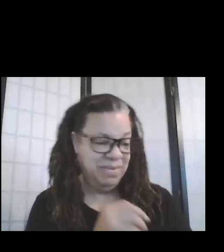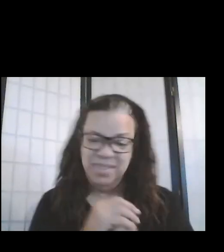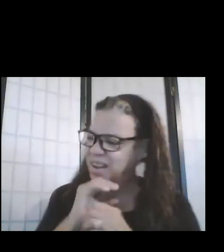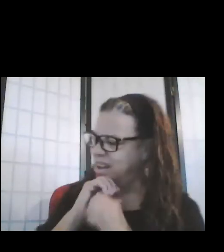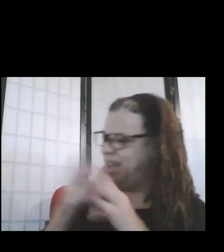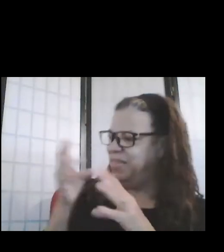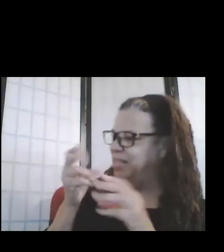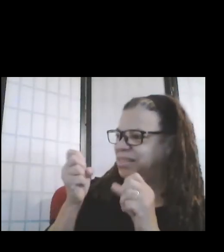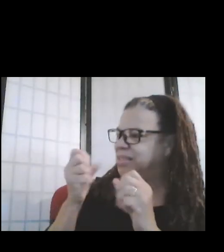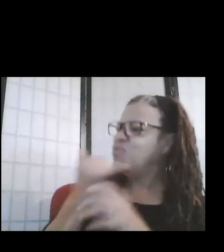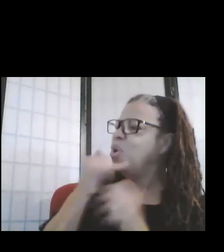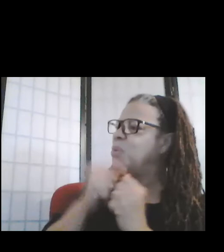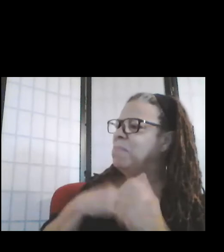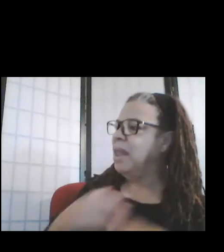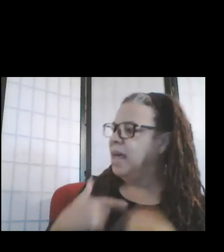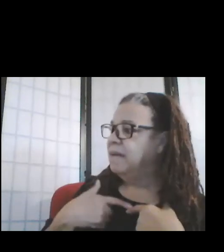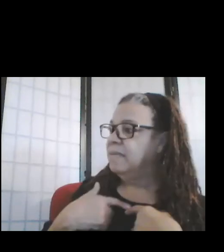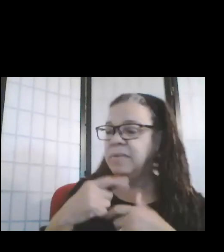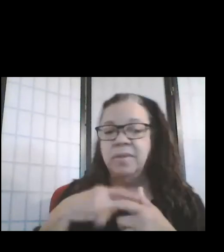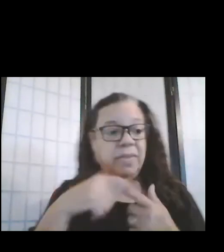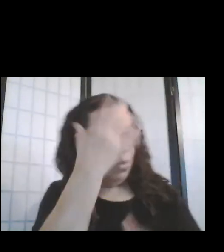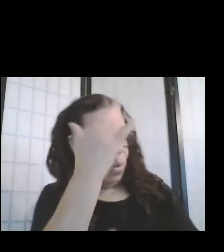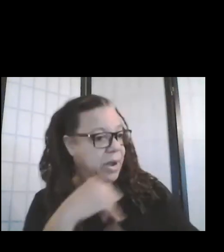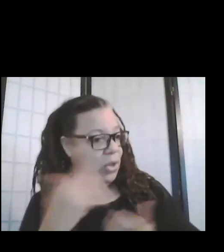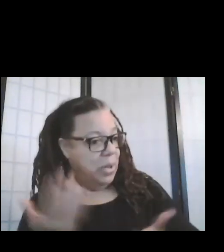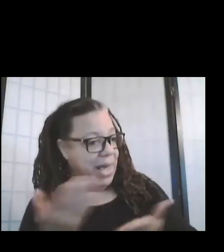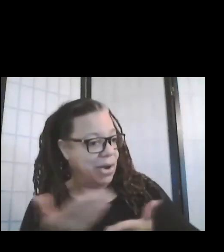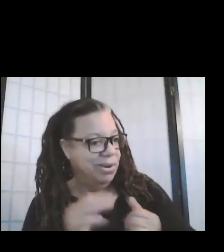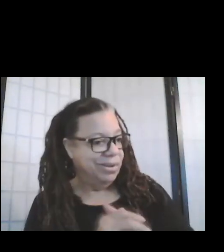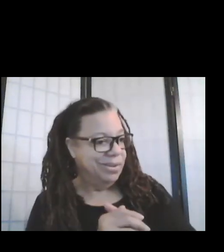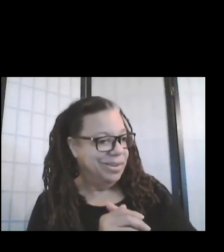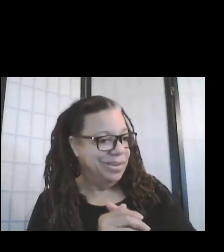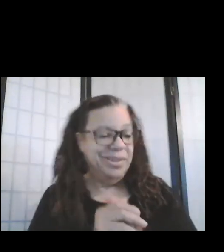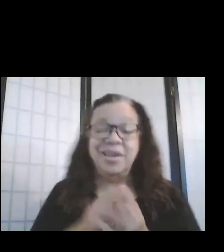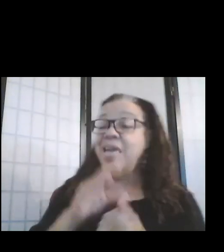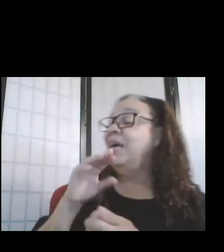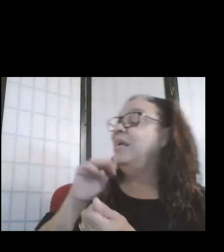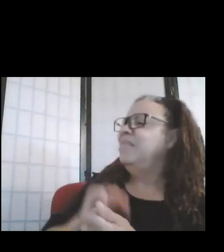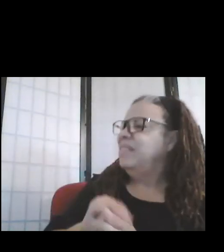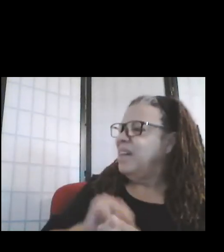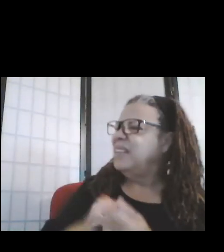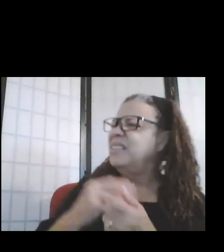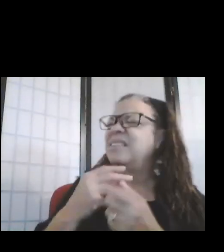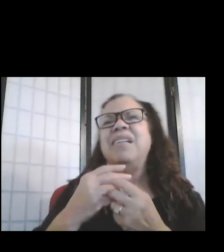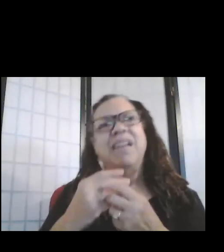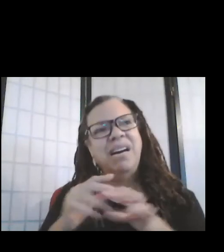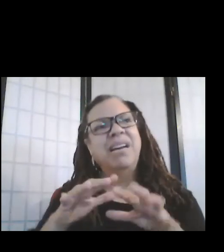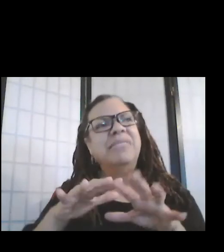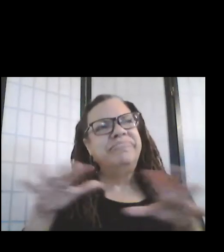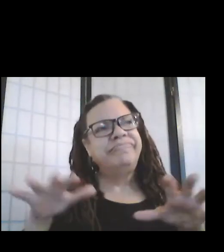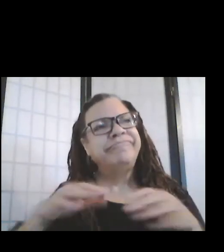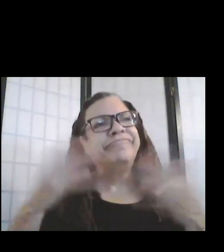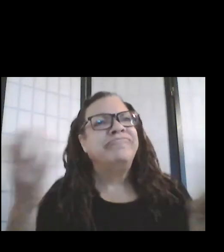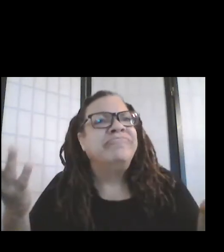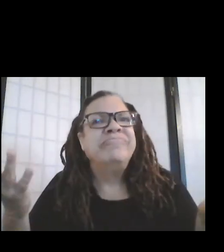nothing wrong with it. Then why are you here? The doctor spread his hands, the strong-looking fingers splayed in a gesture